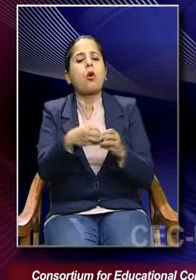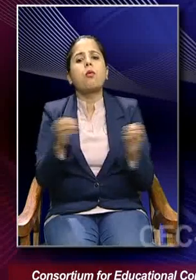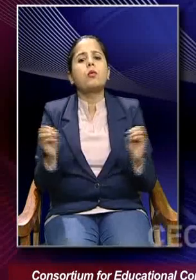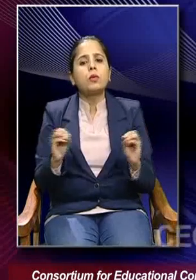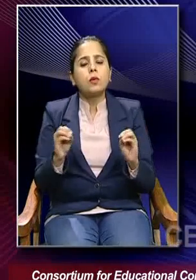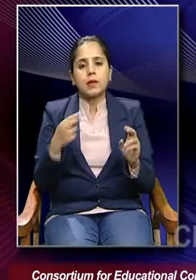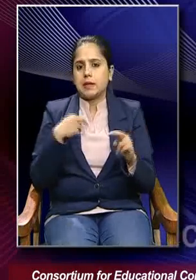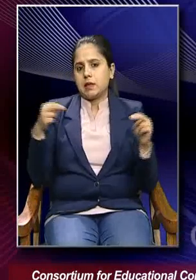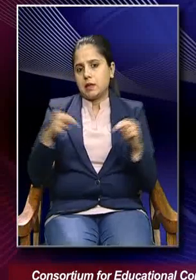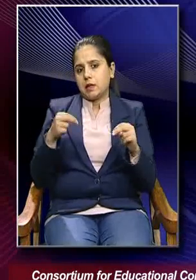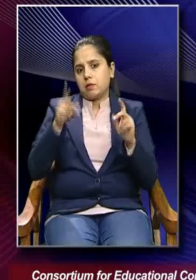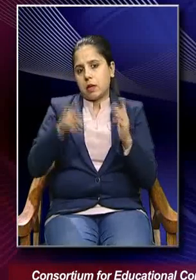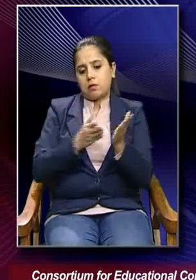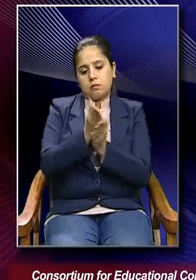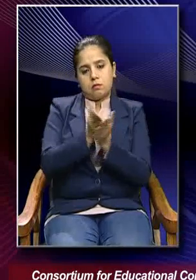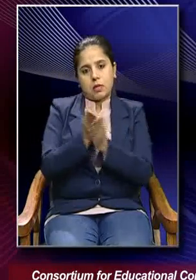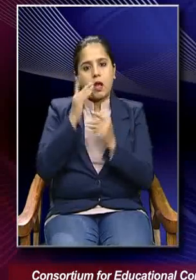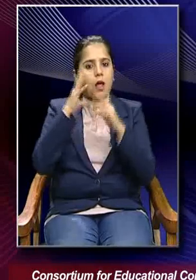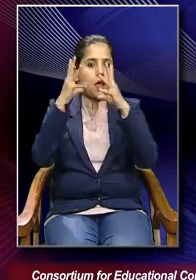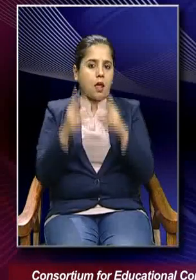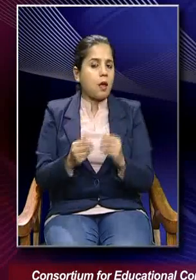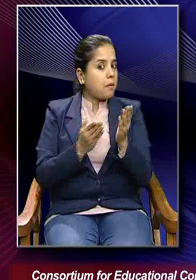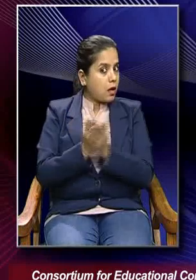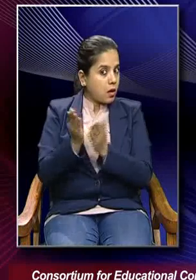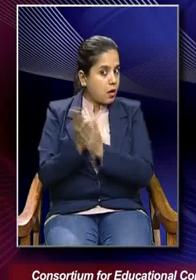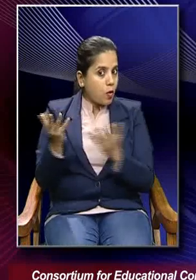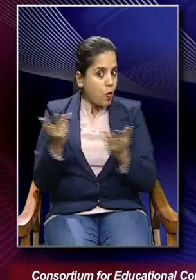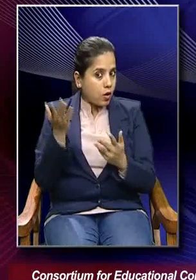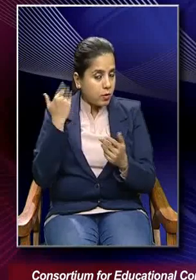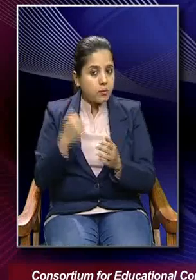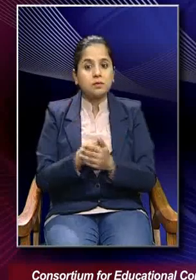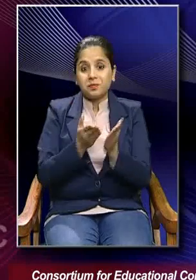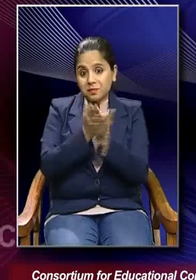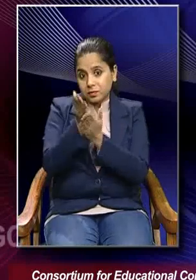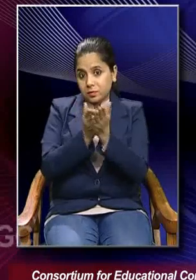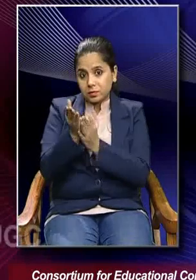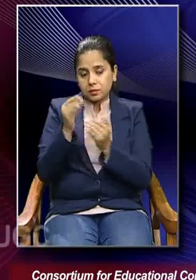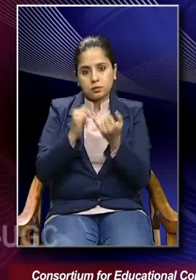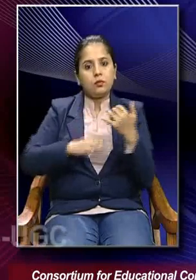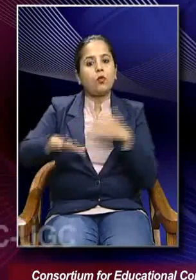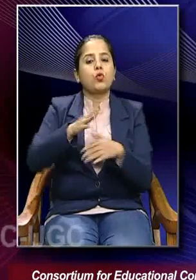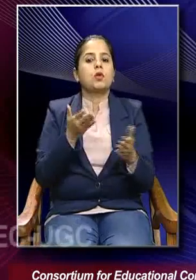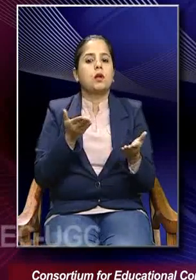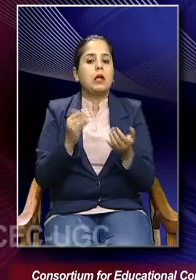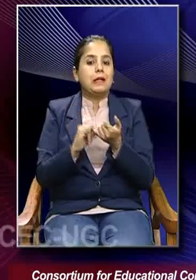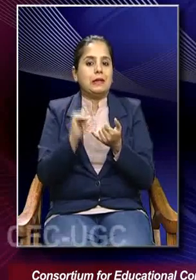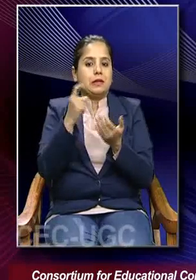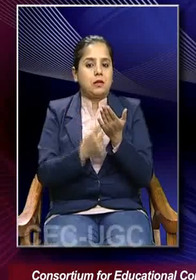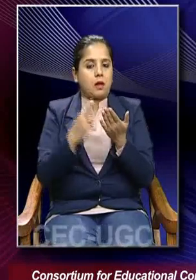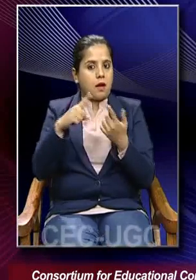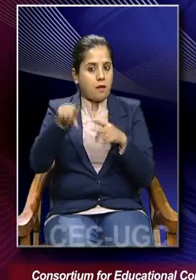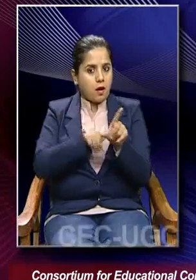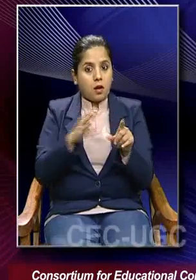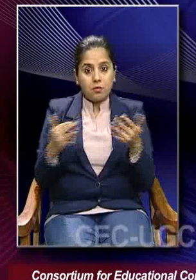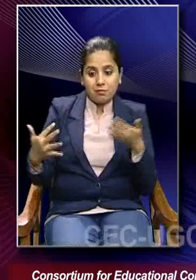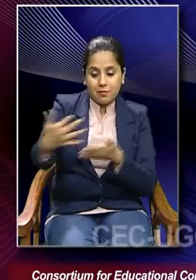we needed a method. And what was the method? The method was social survey. We do a